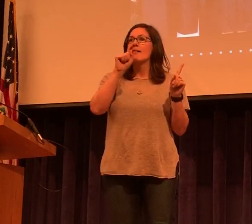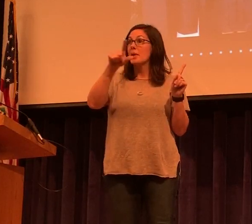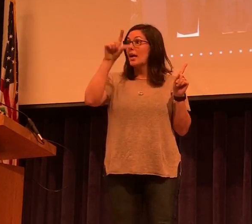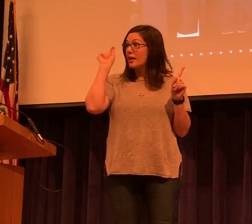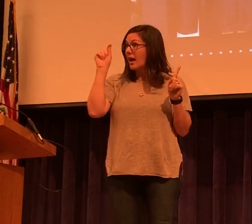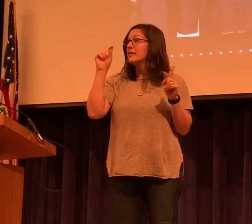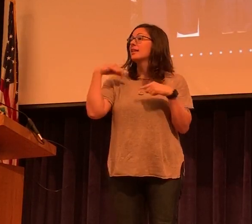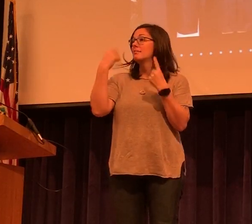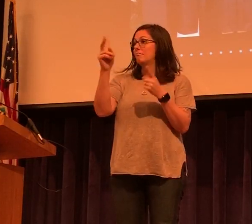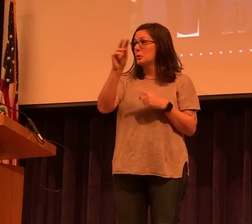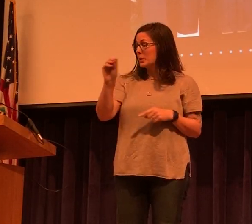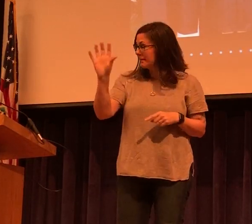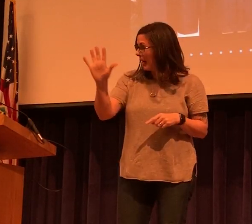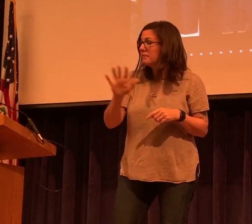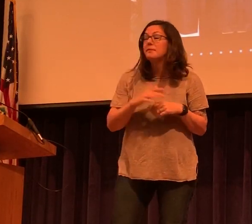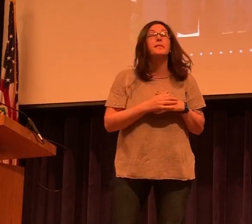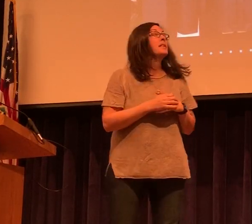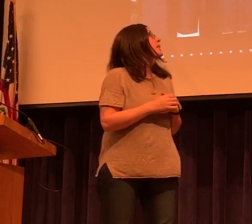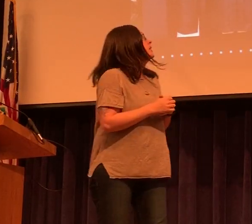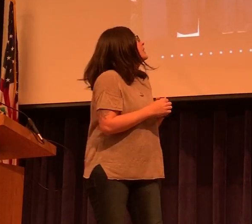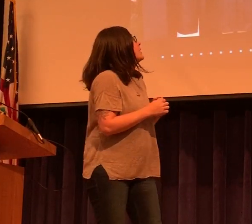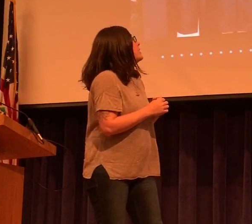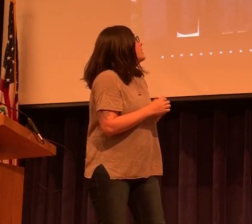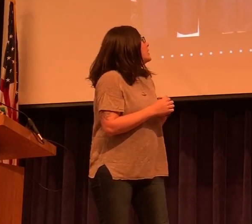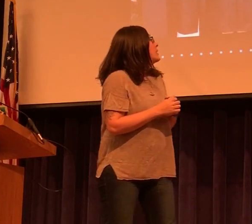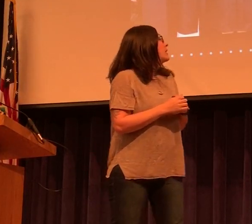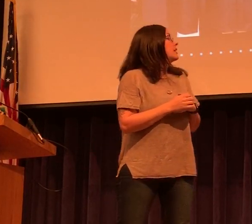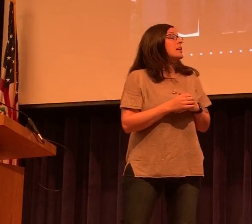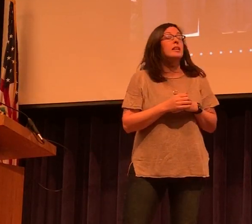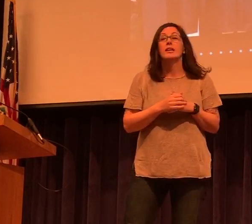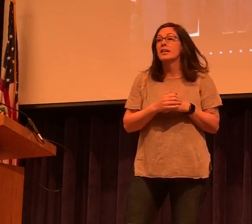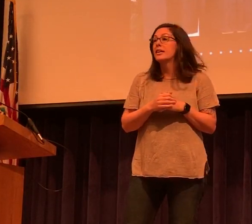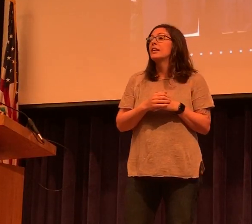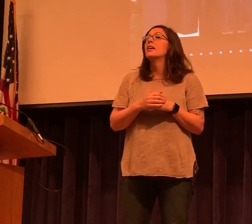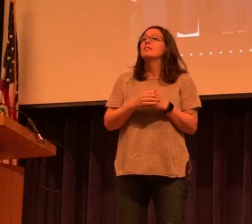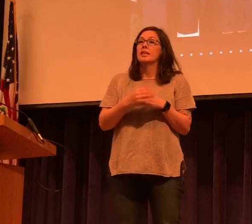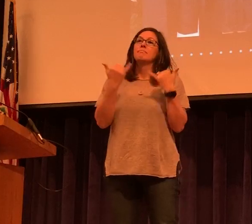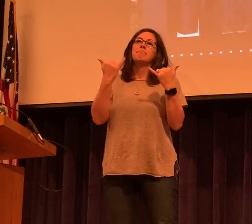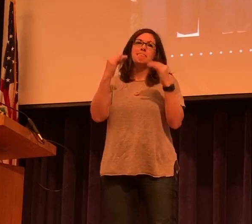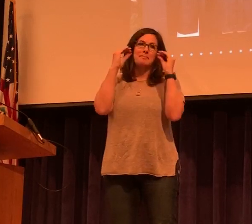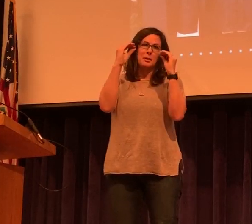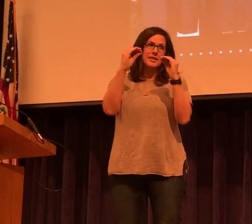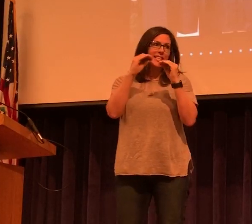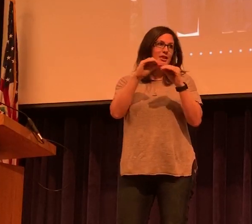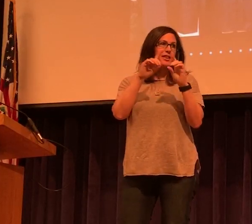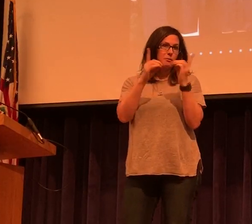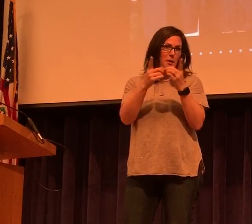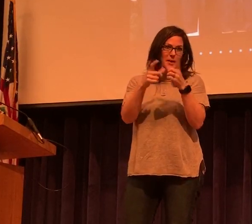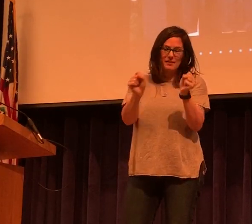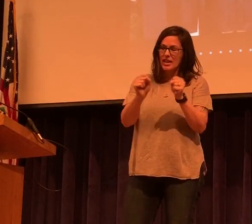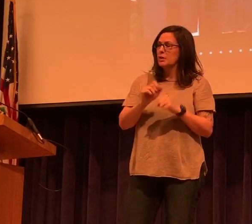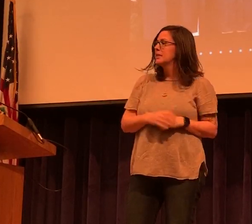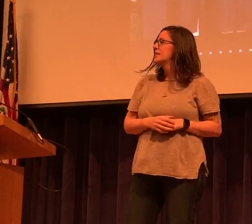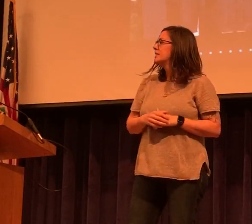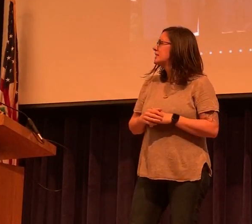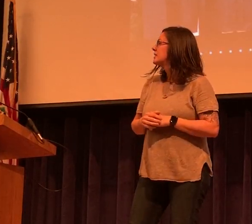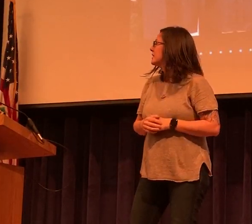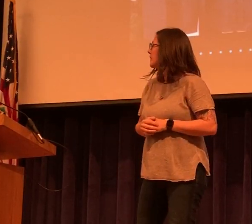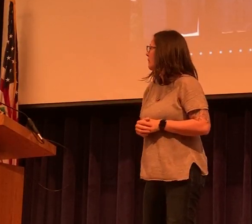After my time in Kenya, I came back to the States, went to Washington, D.C., where I attended Gallaudet University, graduated with a PhD in